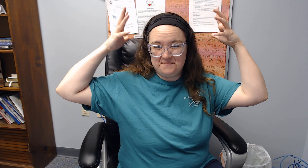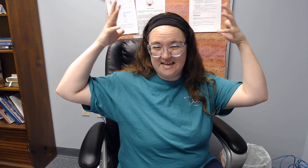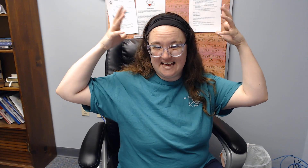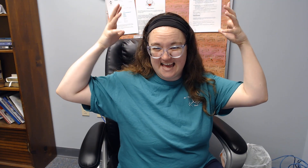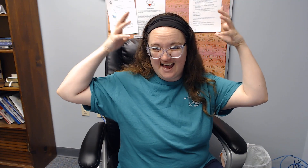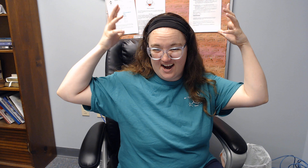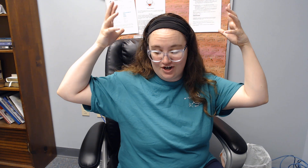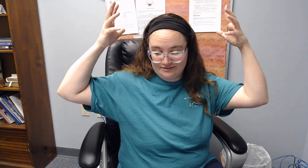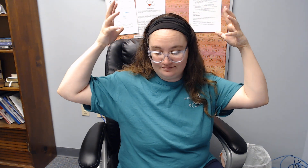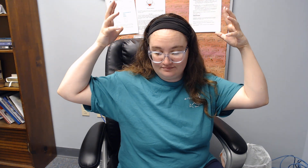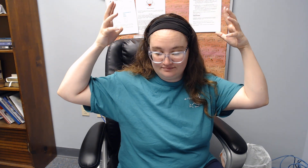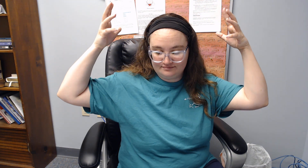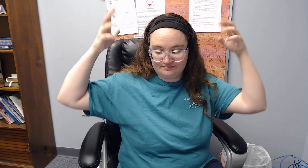Big hair.